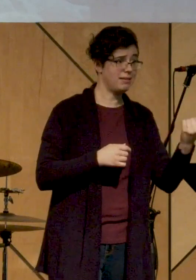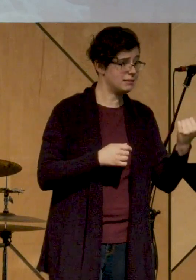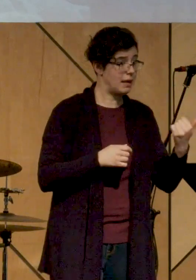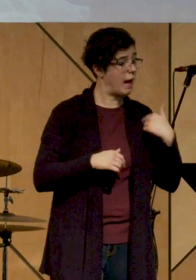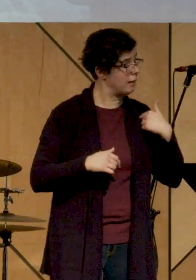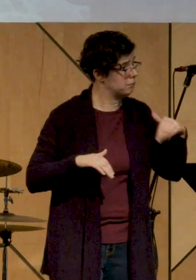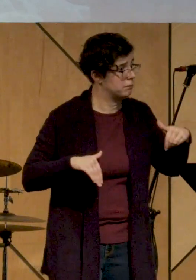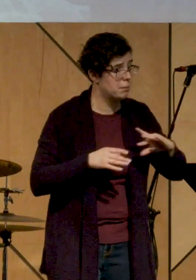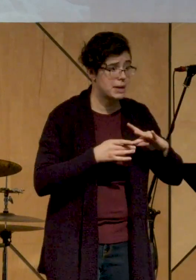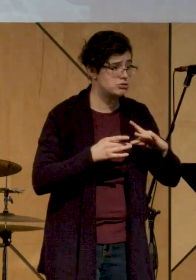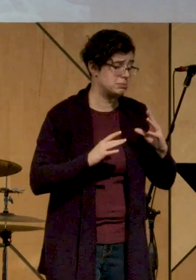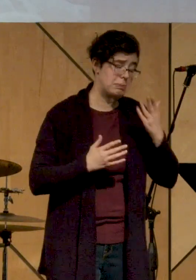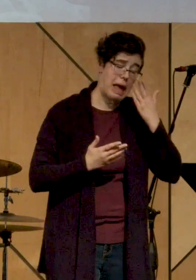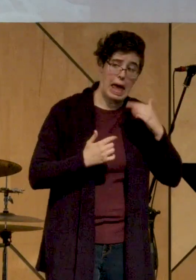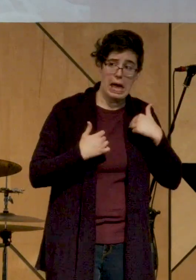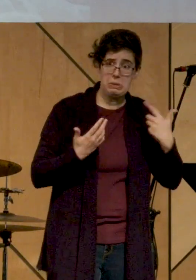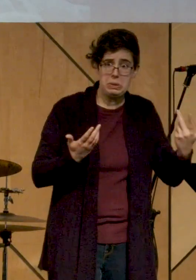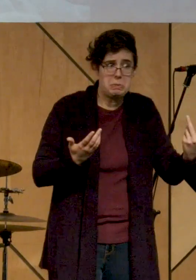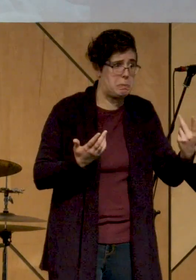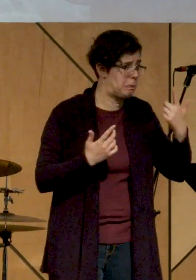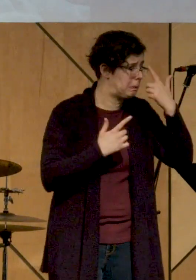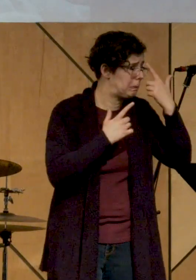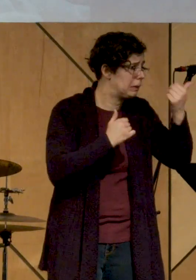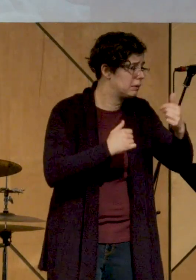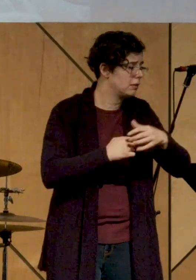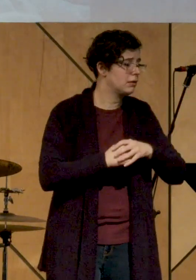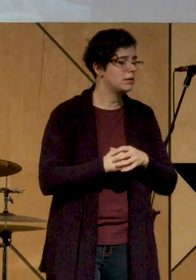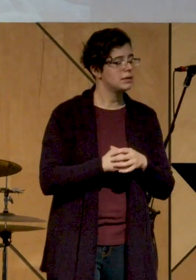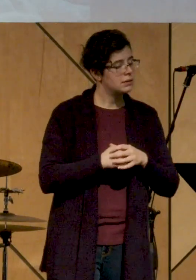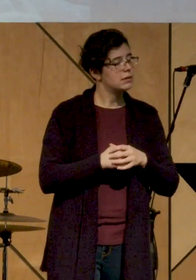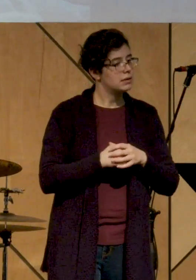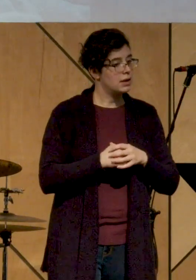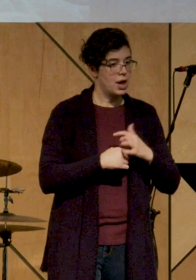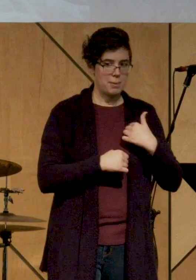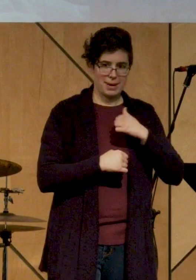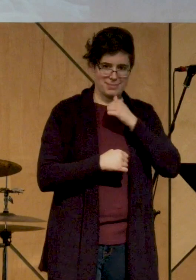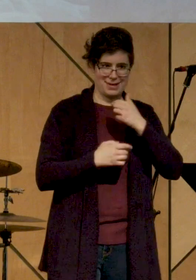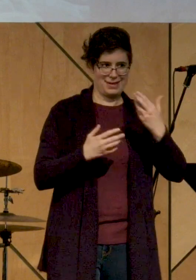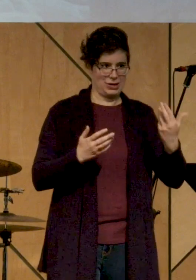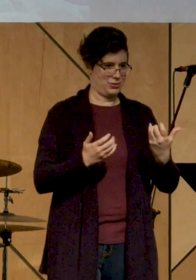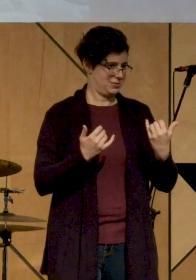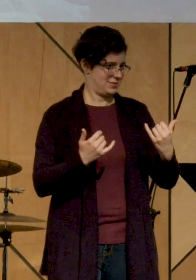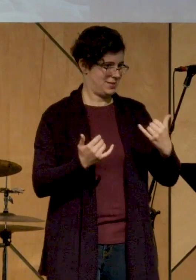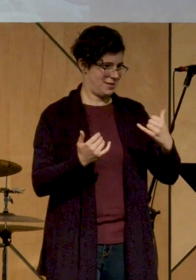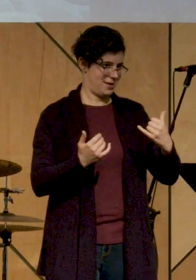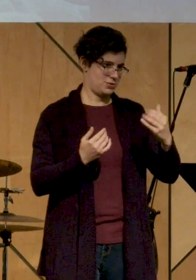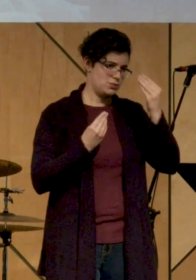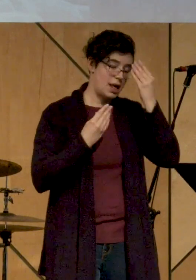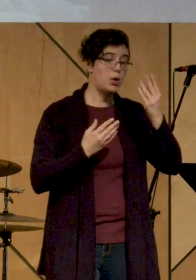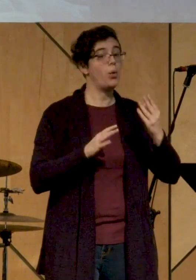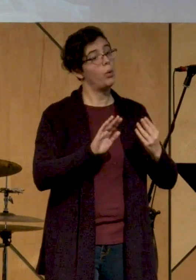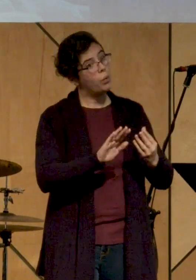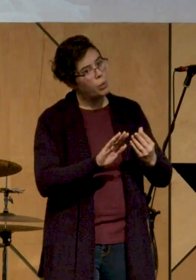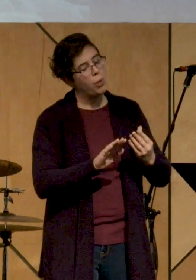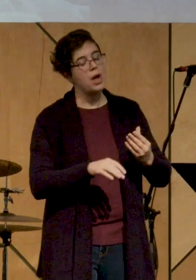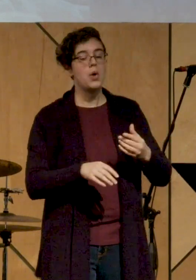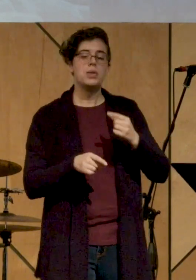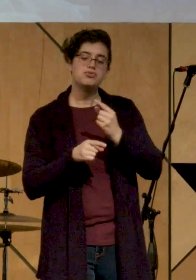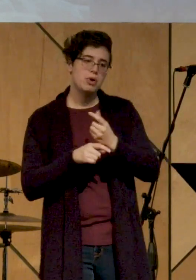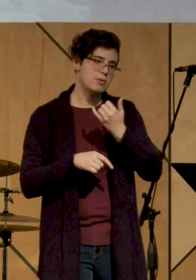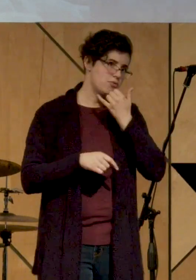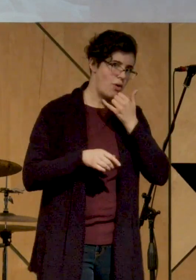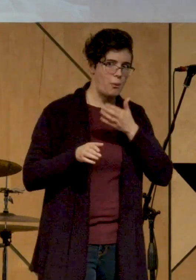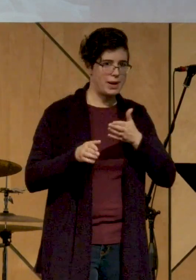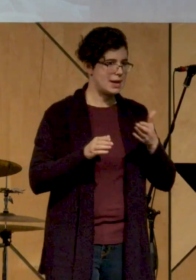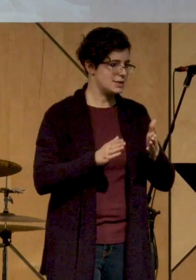totally different. I don't know. Man, as your pastor, can I just say, I'm not here today to tell you there's a right way and a wrong way to